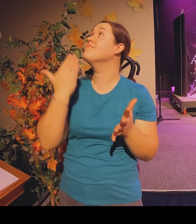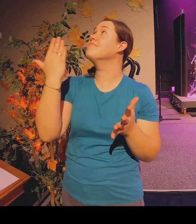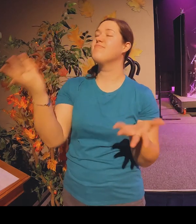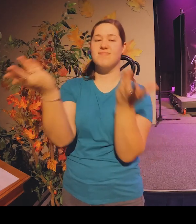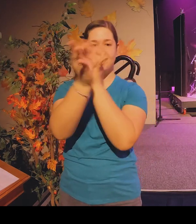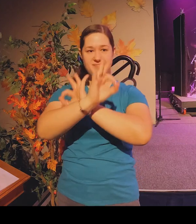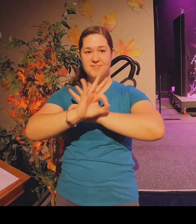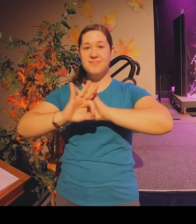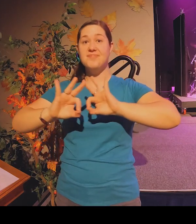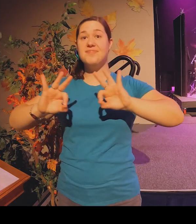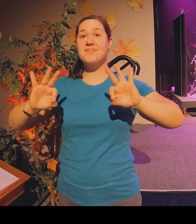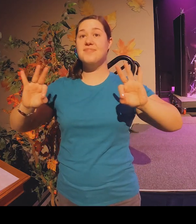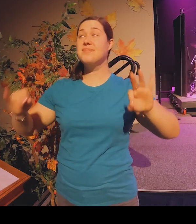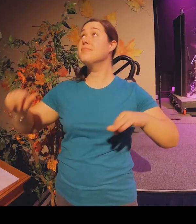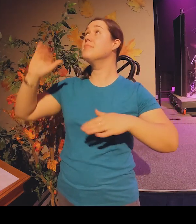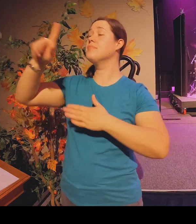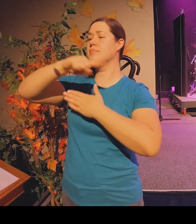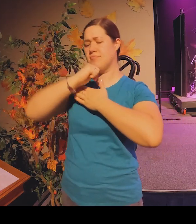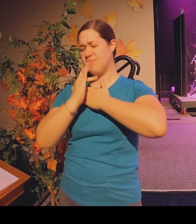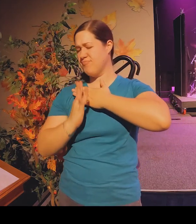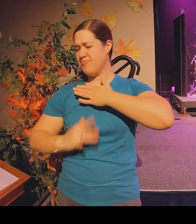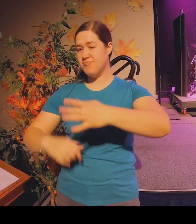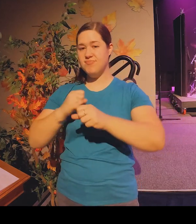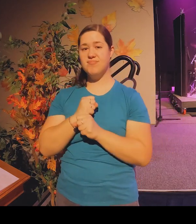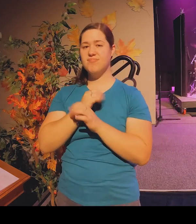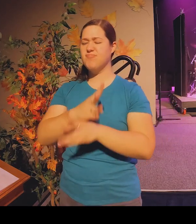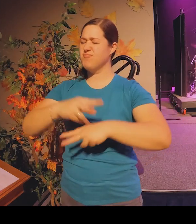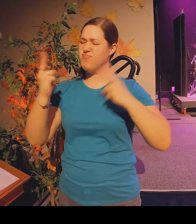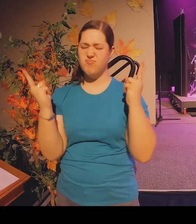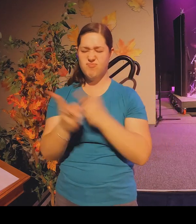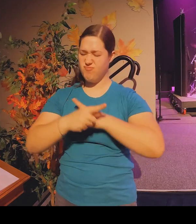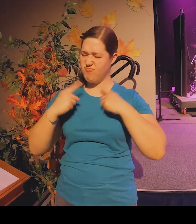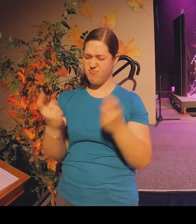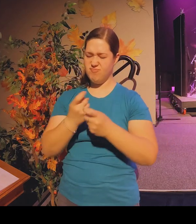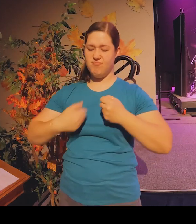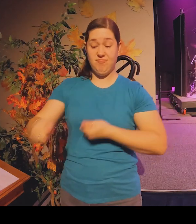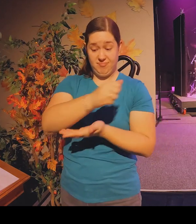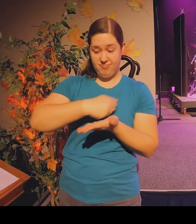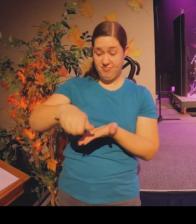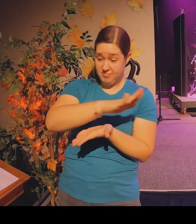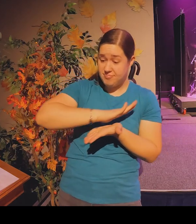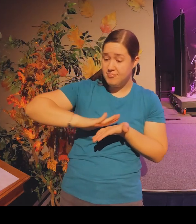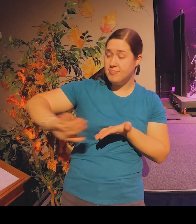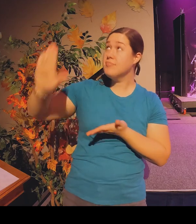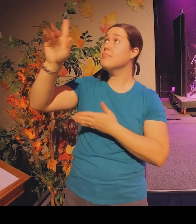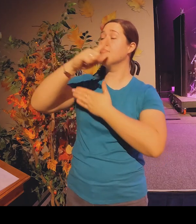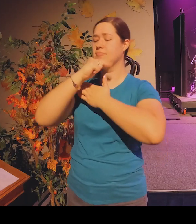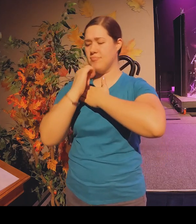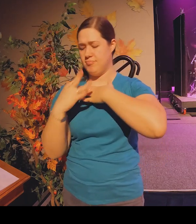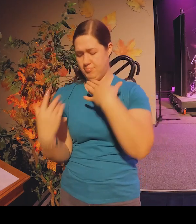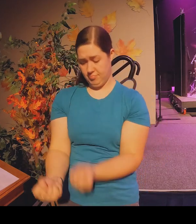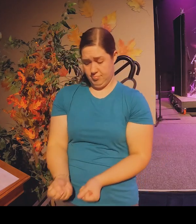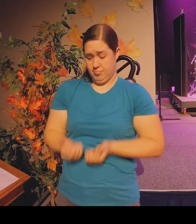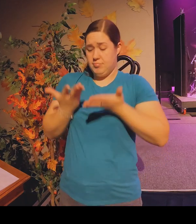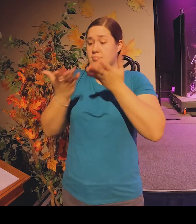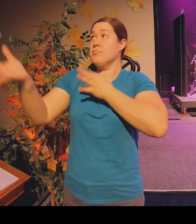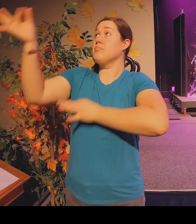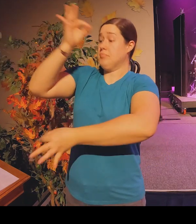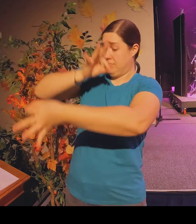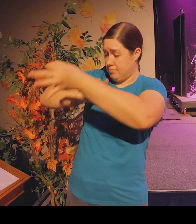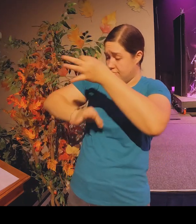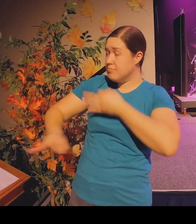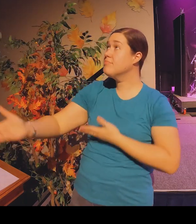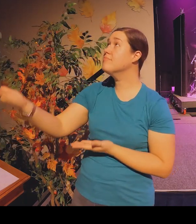sets the prisoner free. His blood can make the fountains clean. His blood